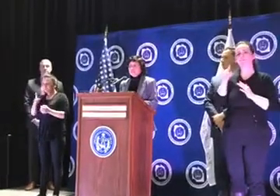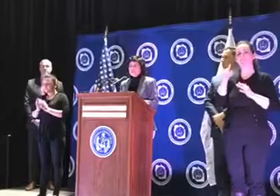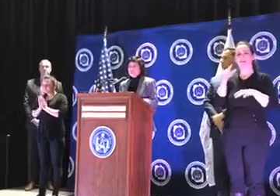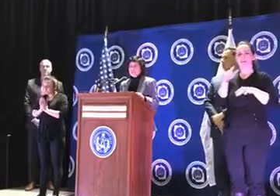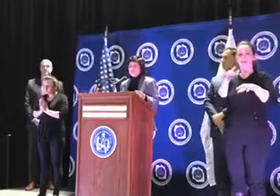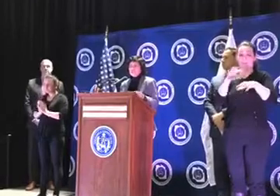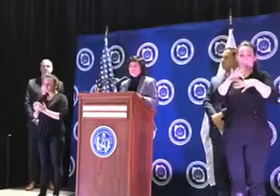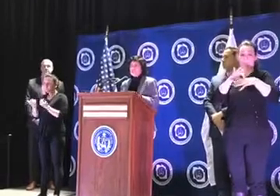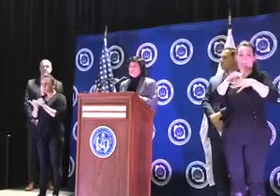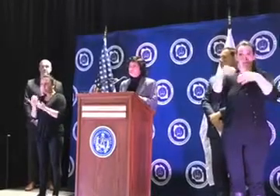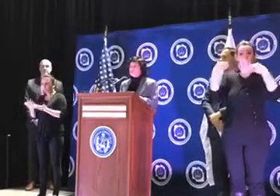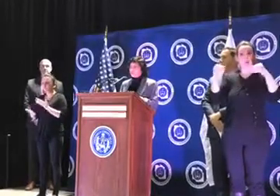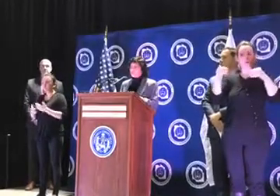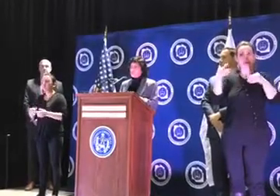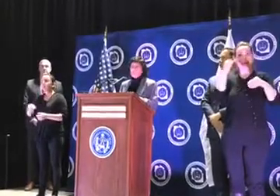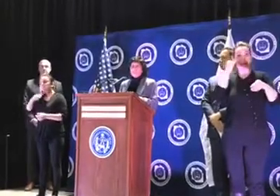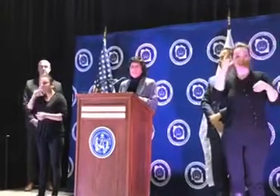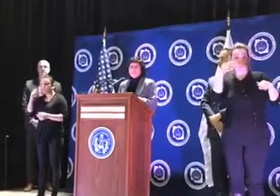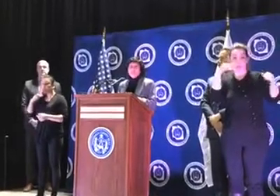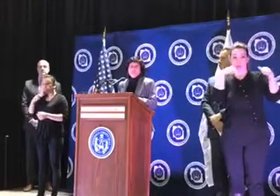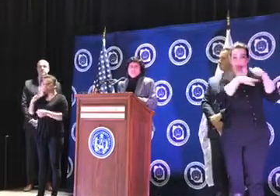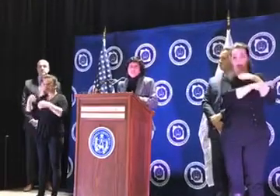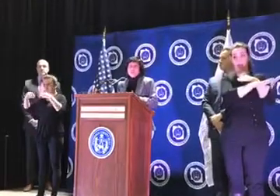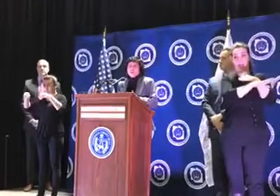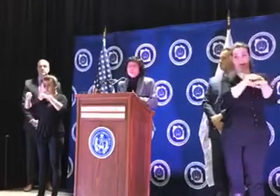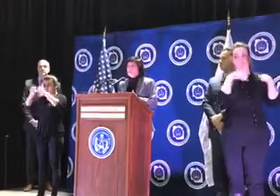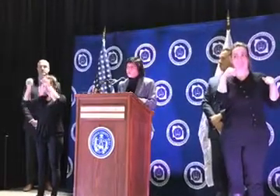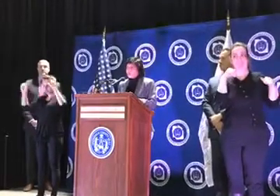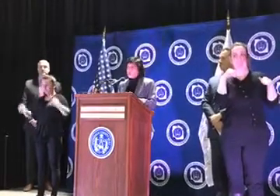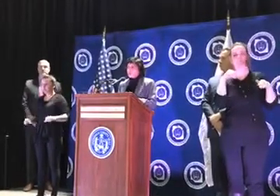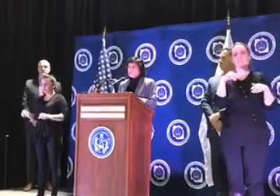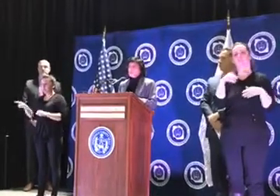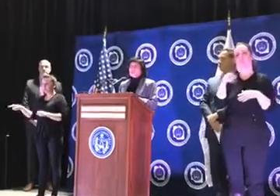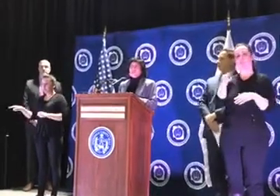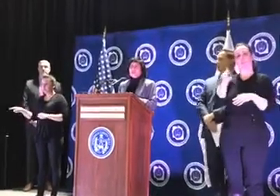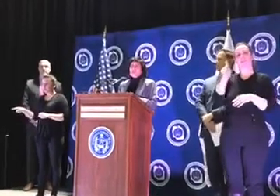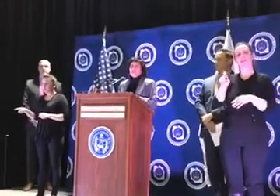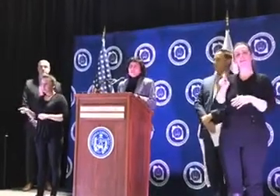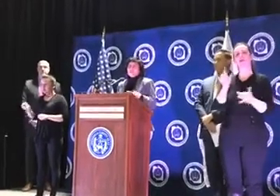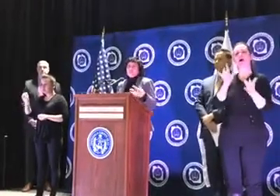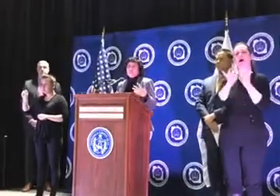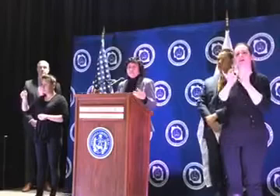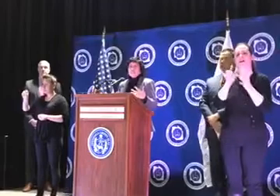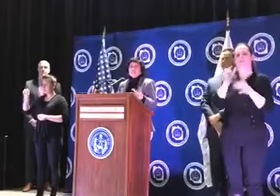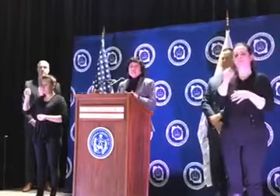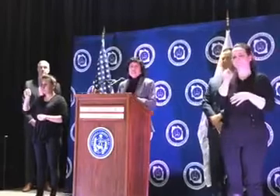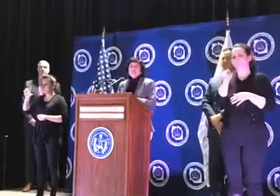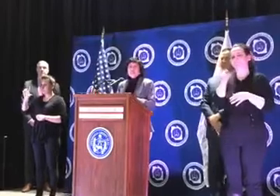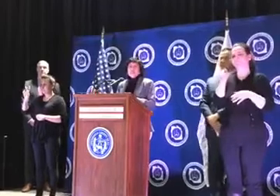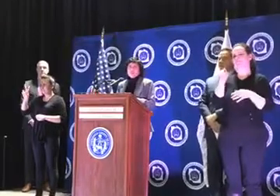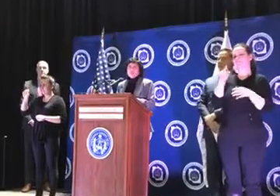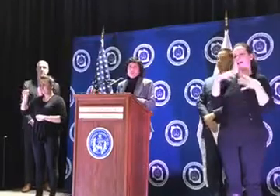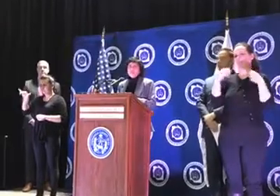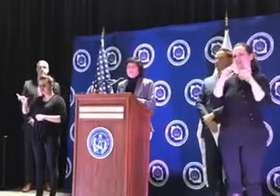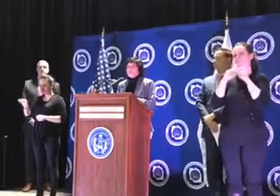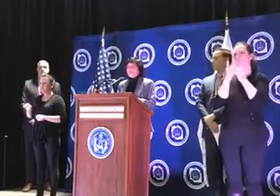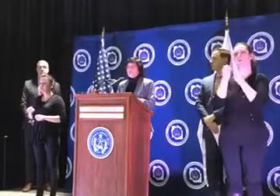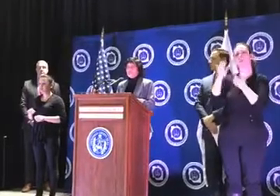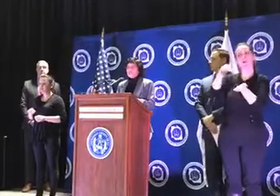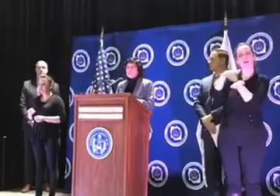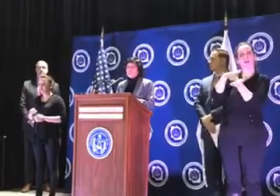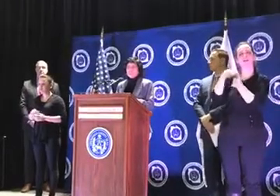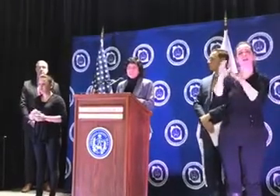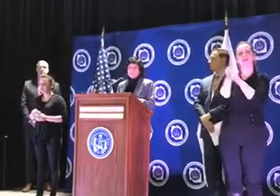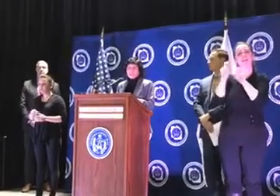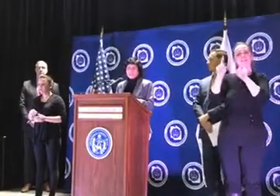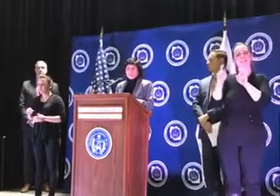is because if they are, especially they're elderly, if they are have immunocompromised system, that is something very important. We want to make sure